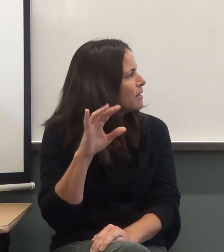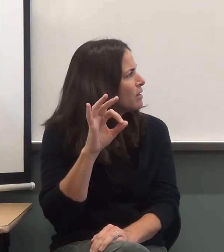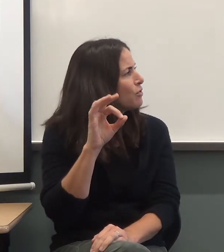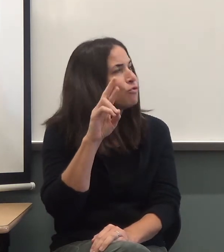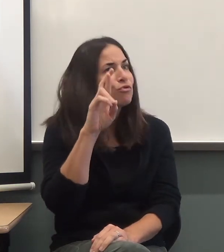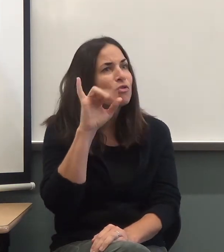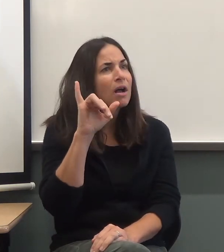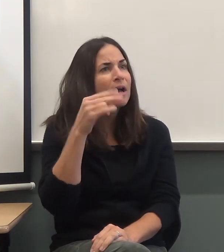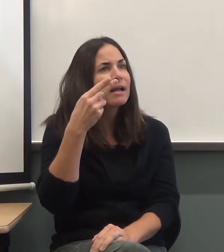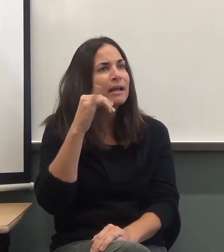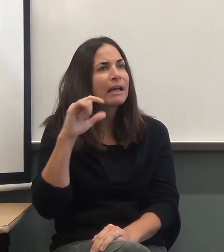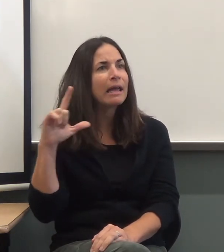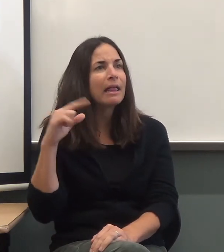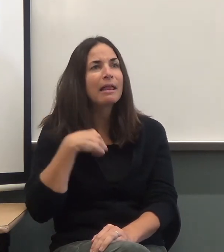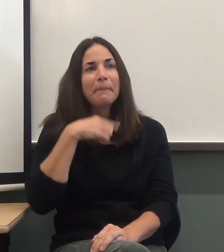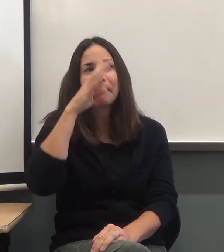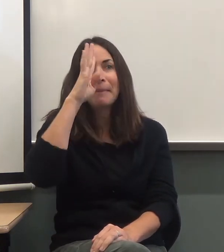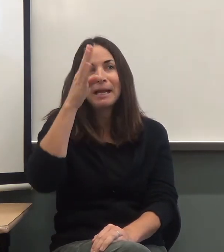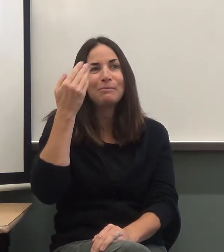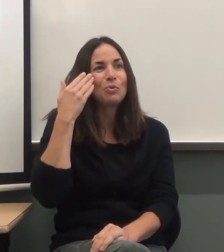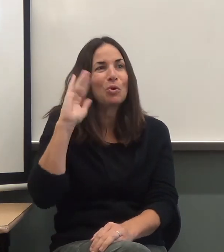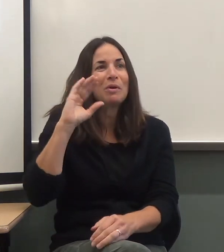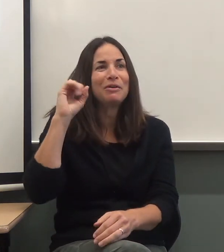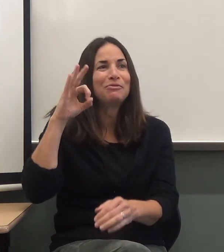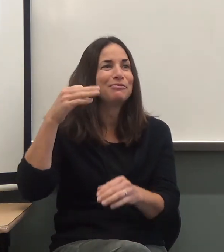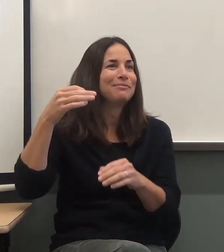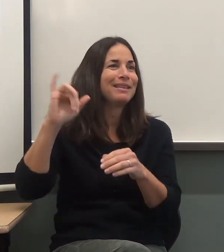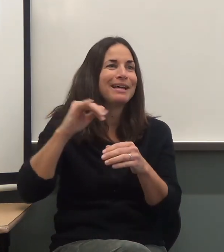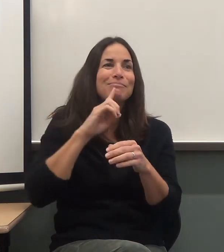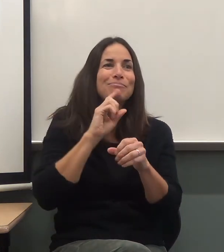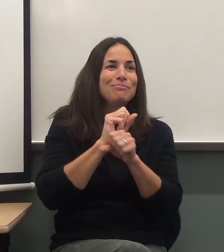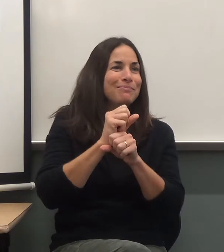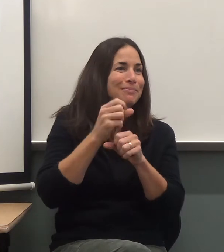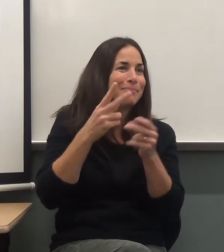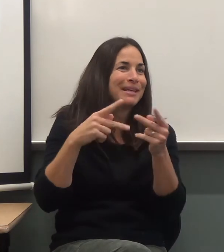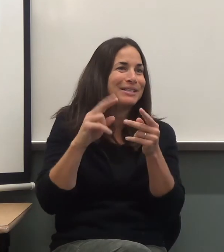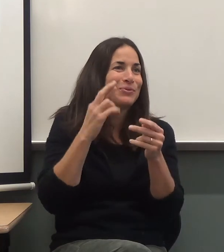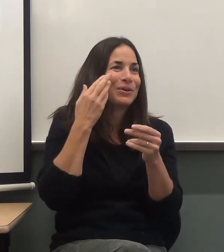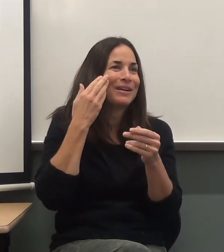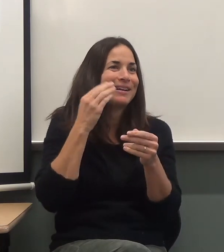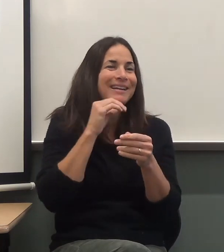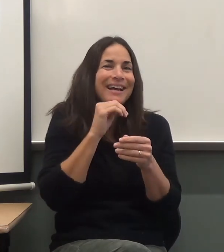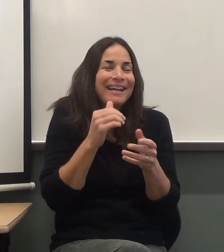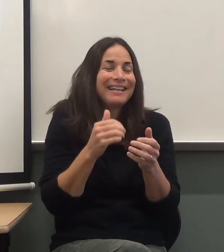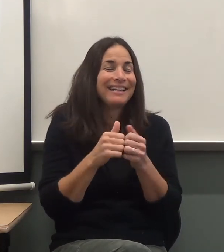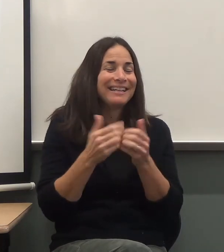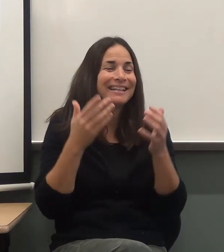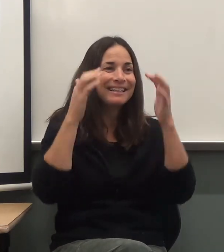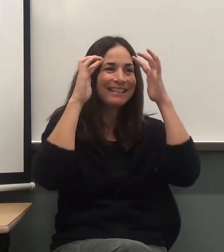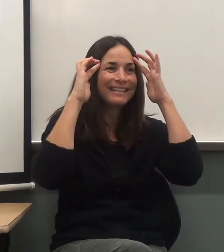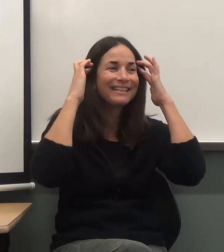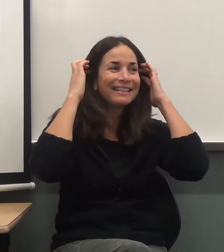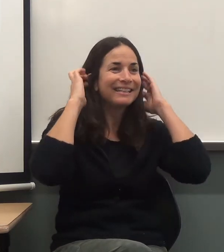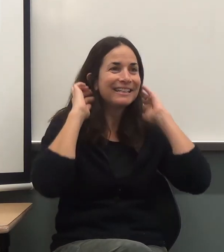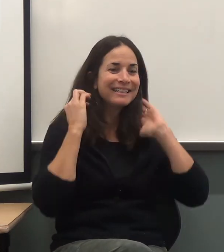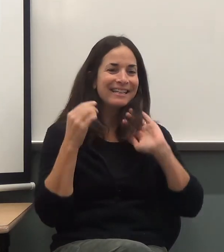I don't know if there's a place called Fry Hill, but we're gonna just make it up for today, okay? Fry Hill's my expense. I don't want to say Hamburger Hill because that's a